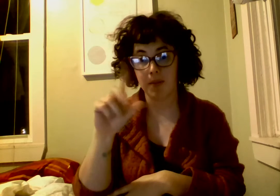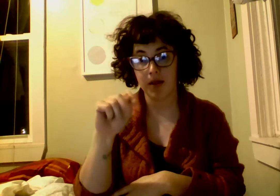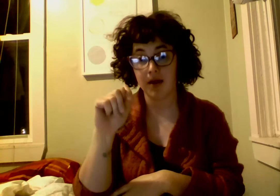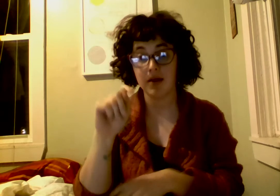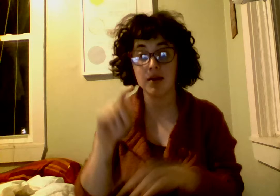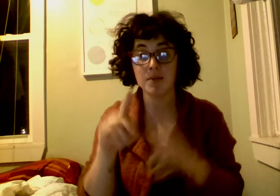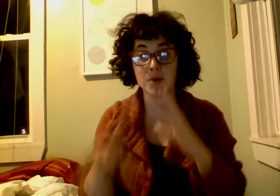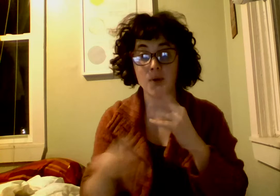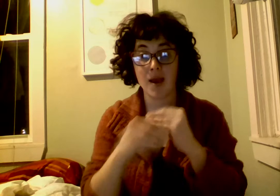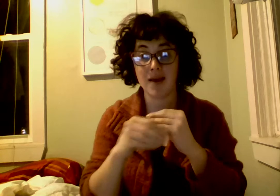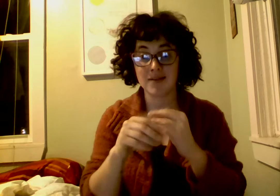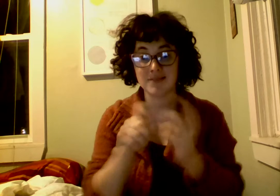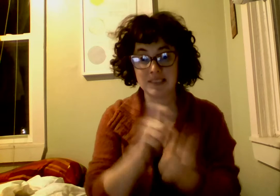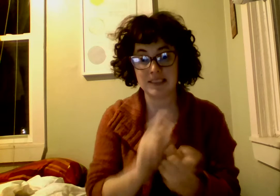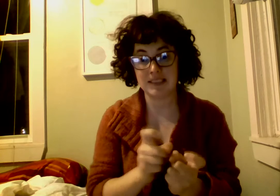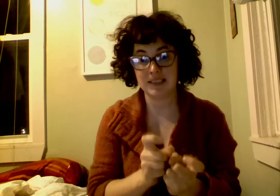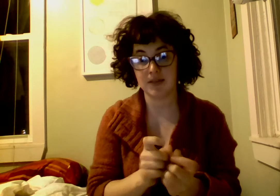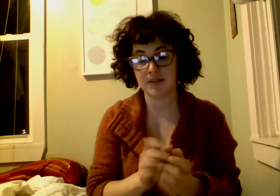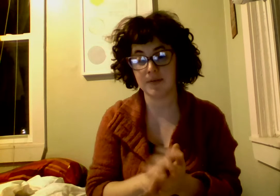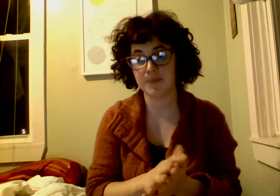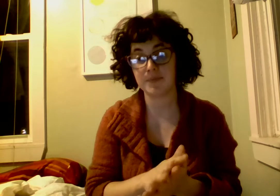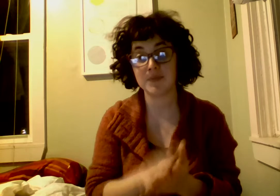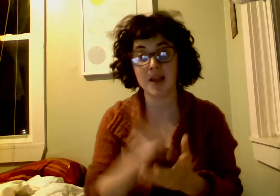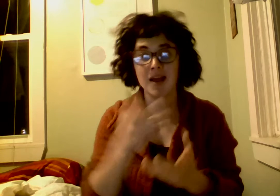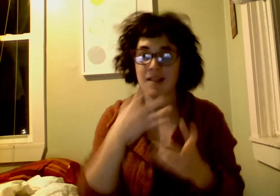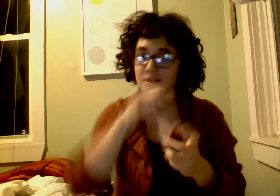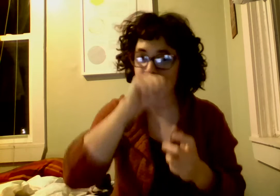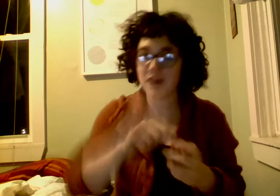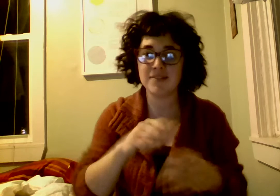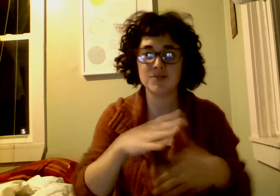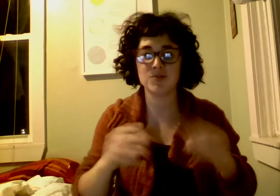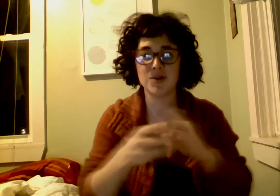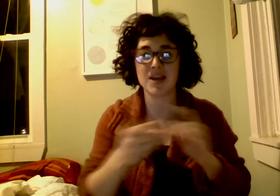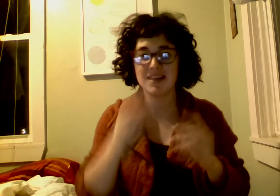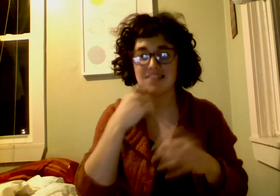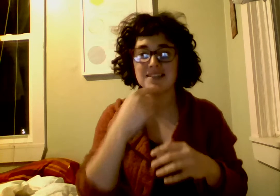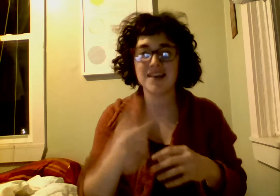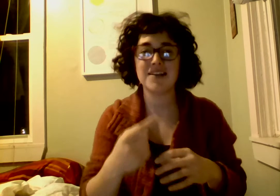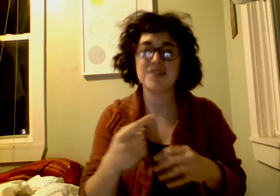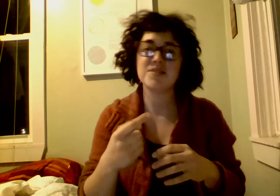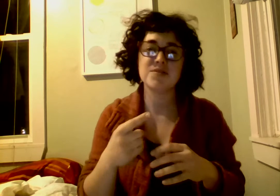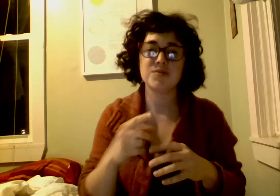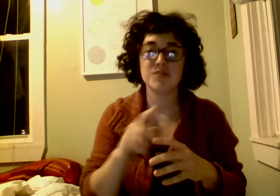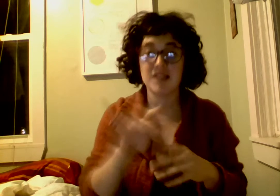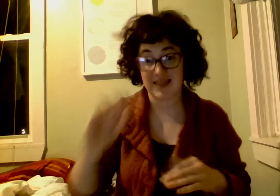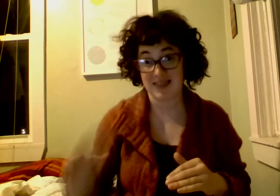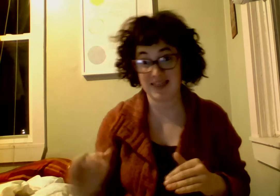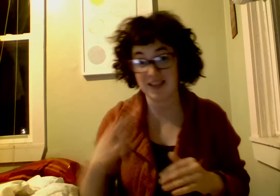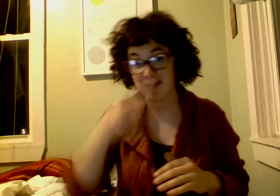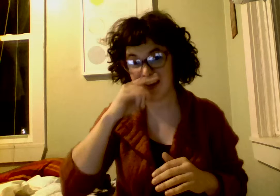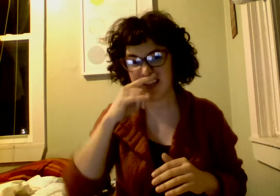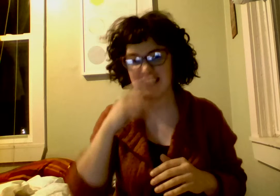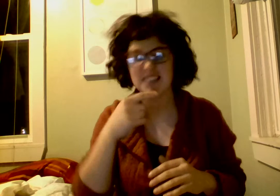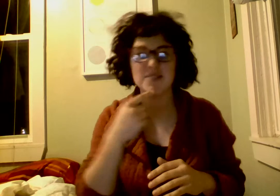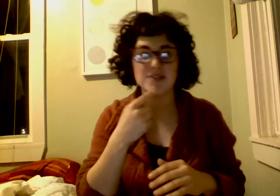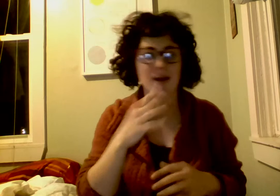I often tell for very little kids, which, they just love it, because you know how little kids always say, they eat you up? They always like stuff that has